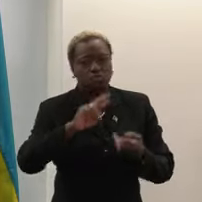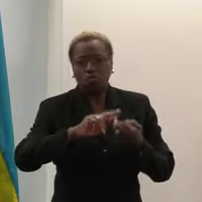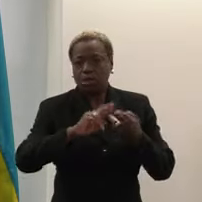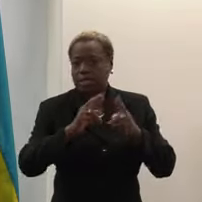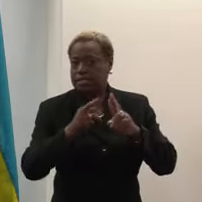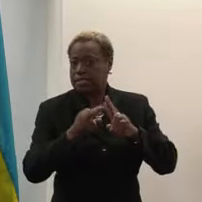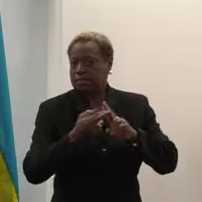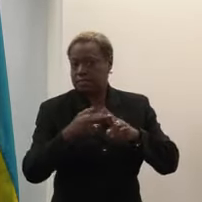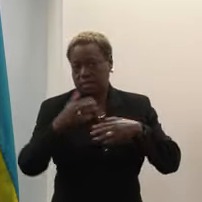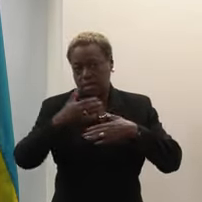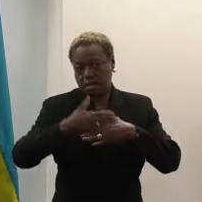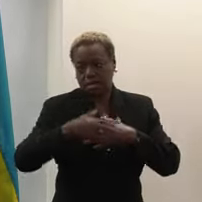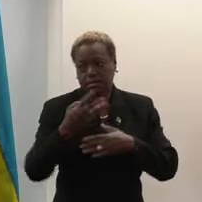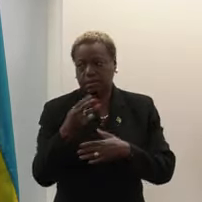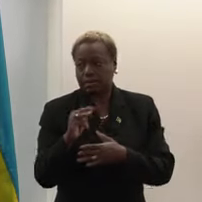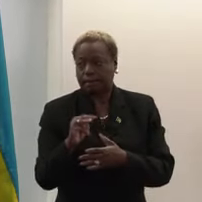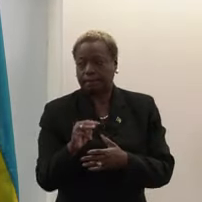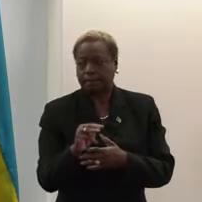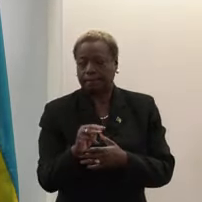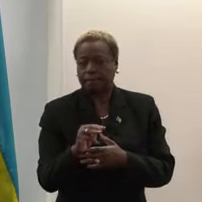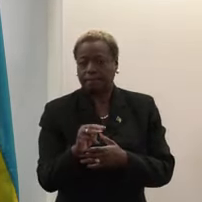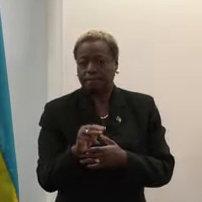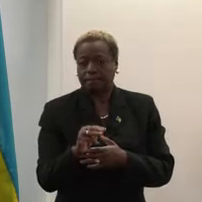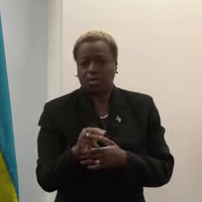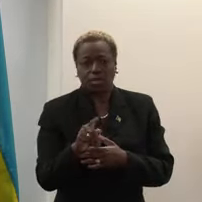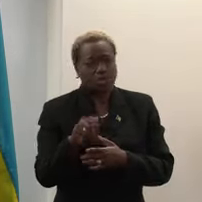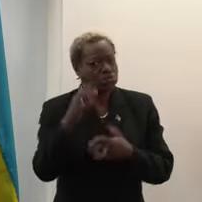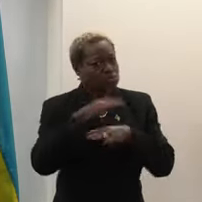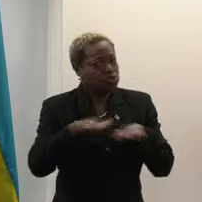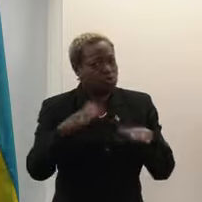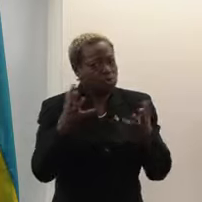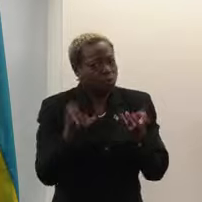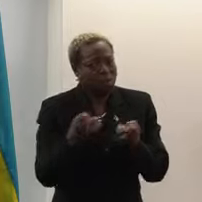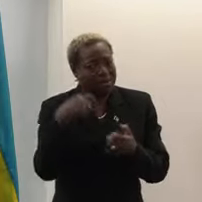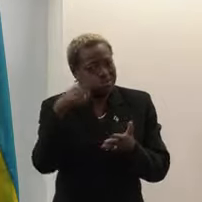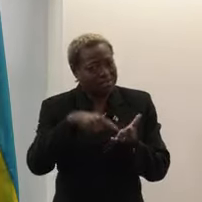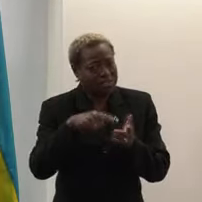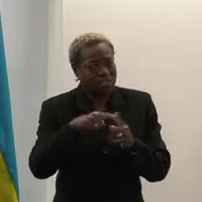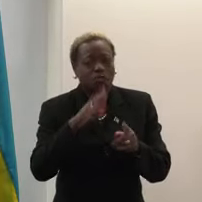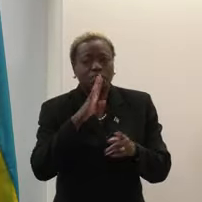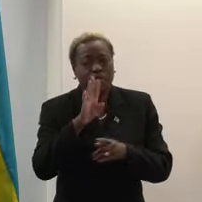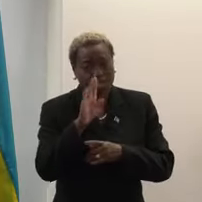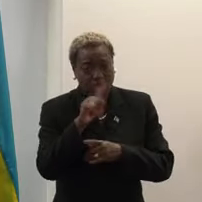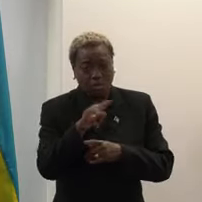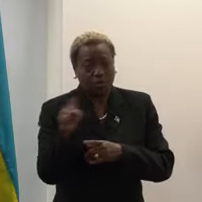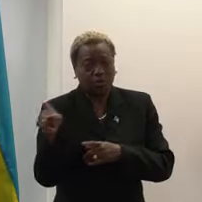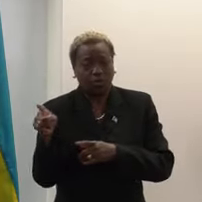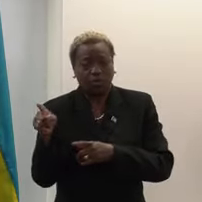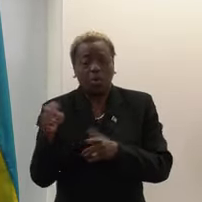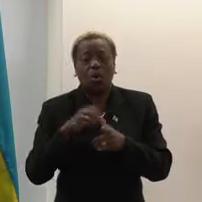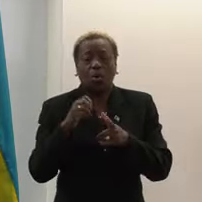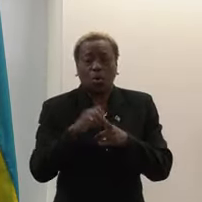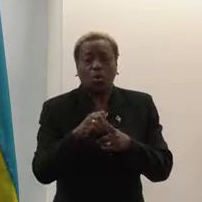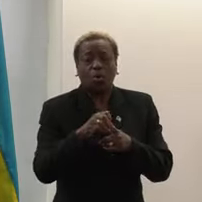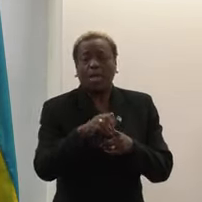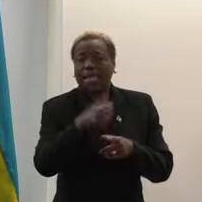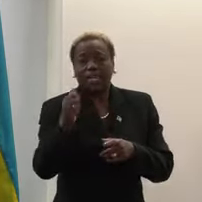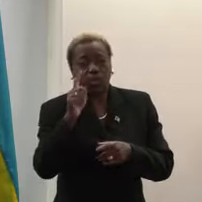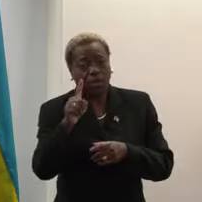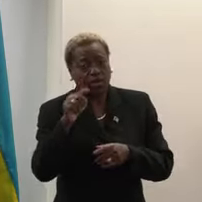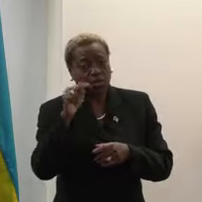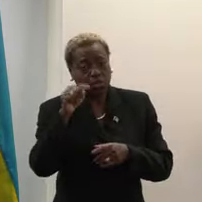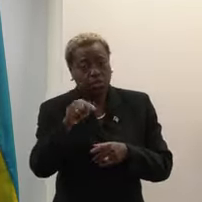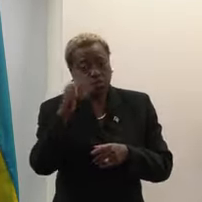their sides. You do not want this to be your fate or the fate of anyone you